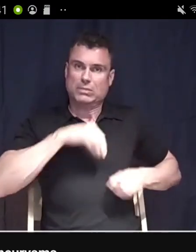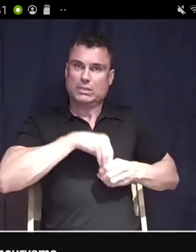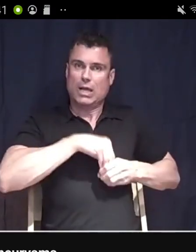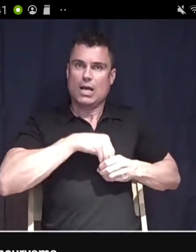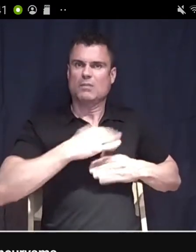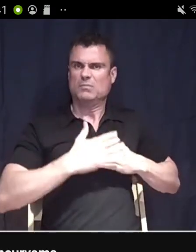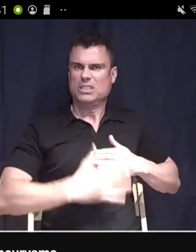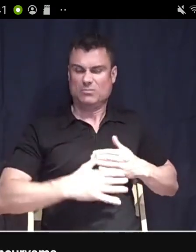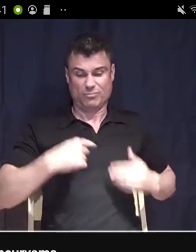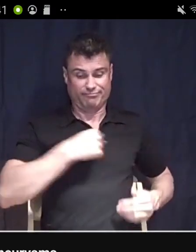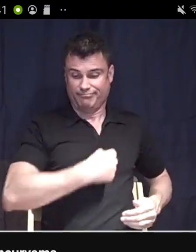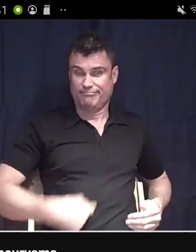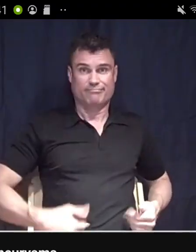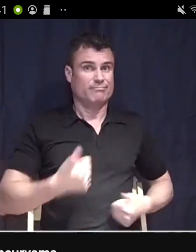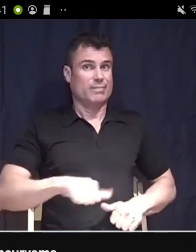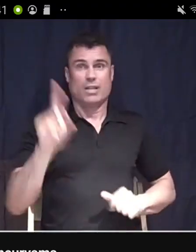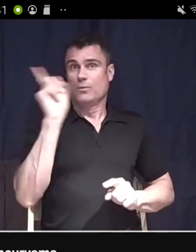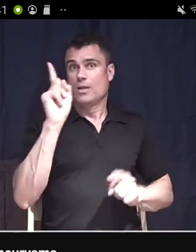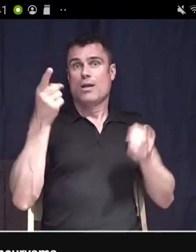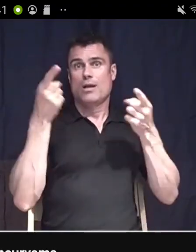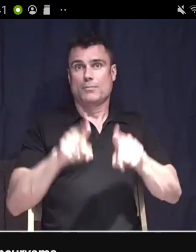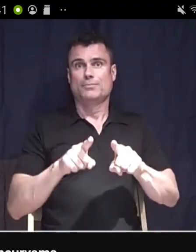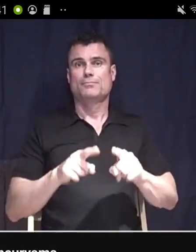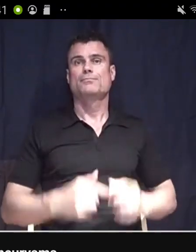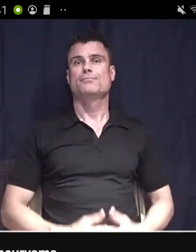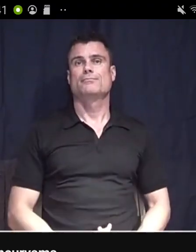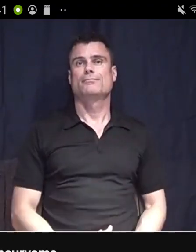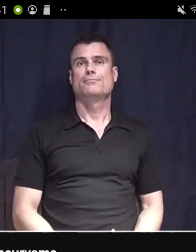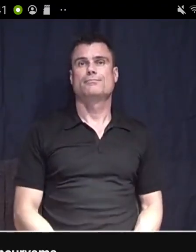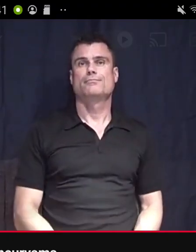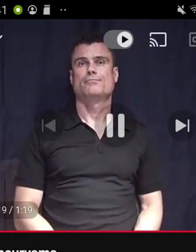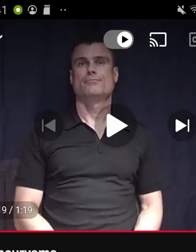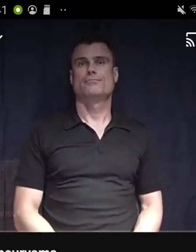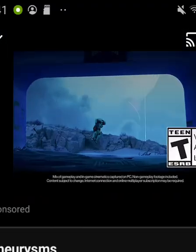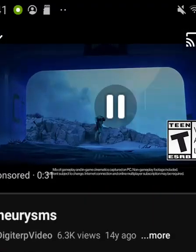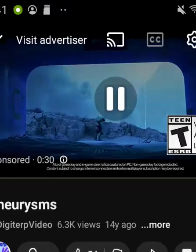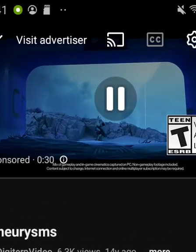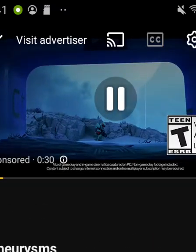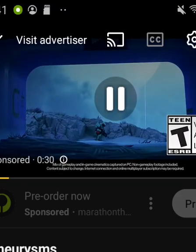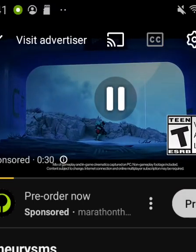of the deaf community.